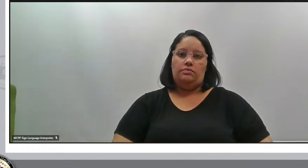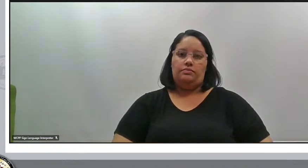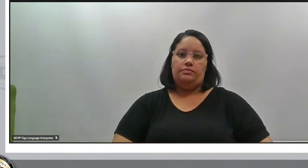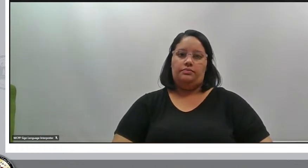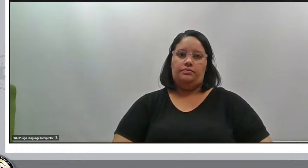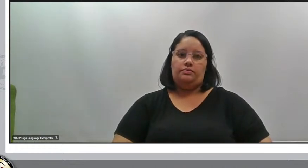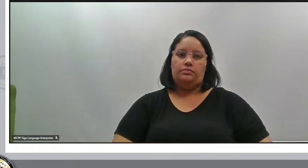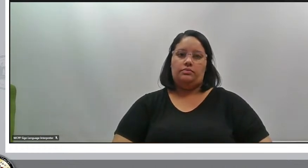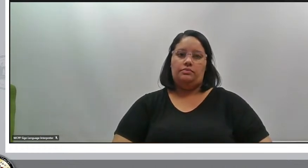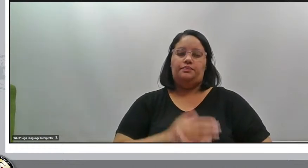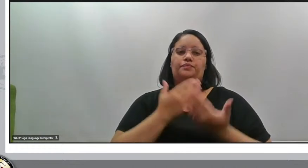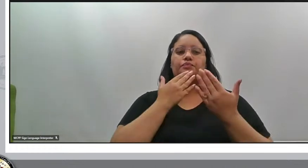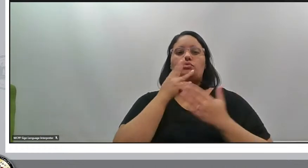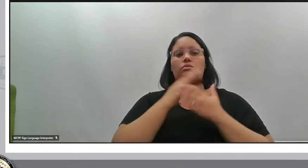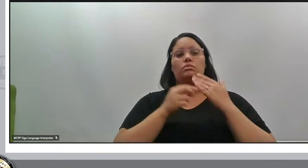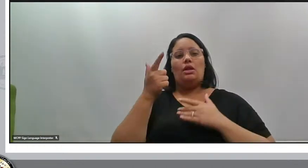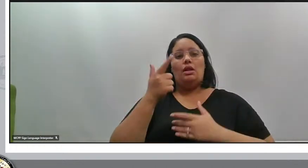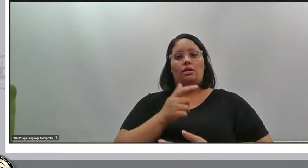Thank you, Honourable Lacker.